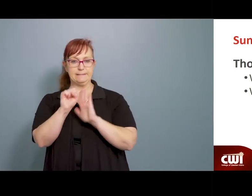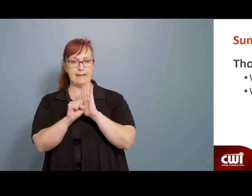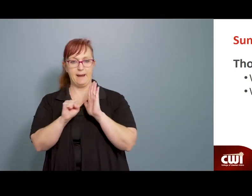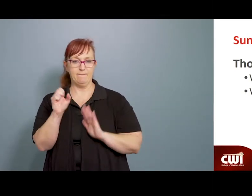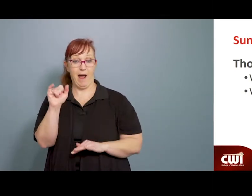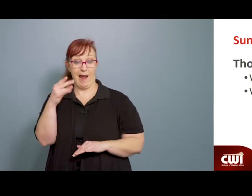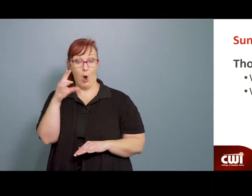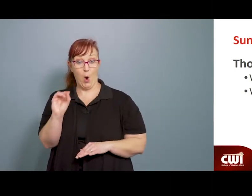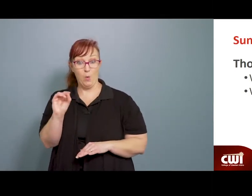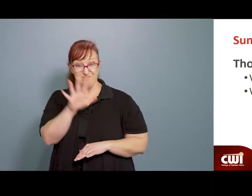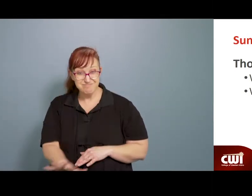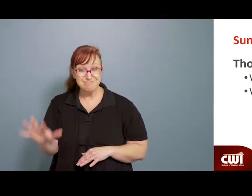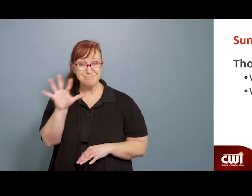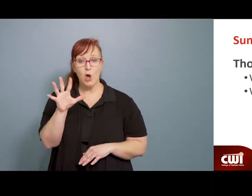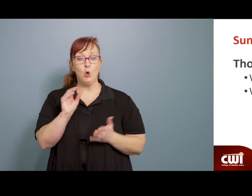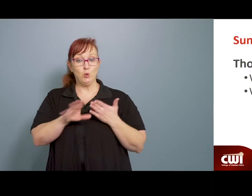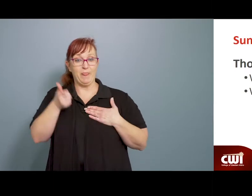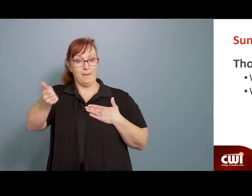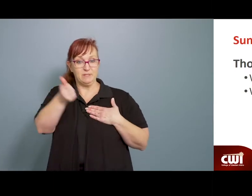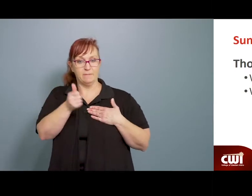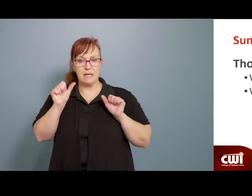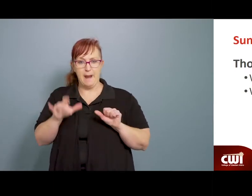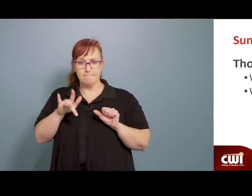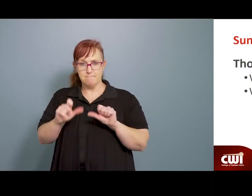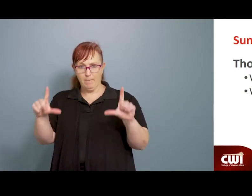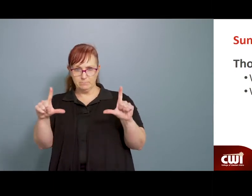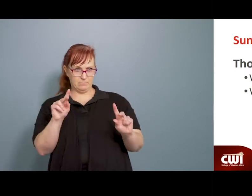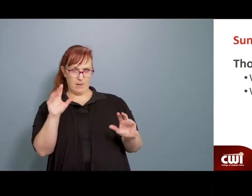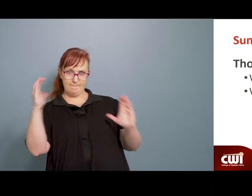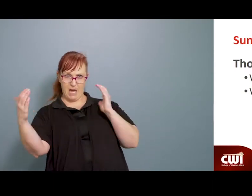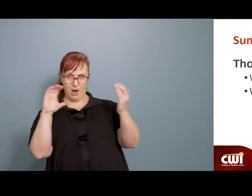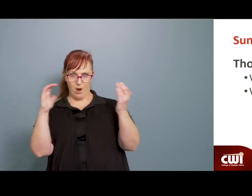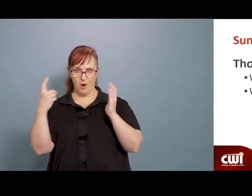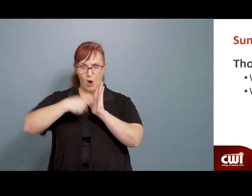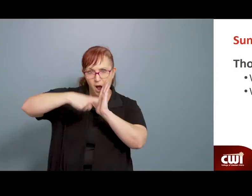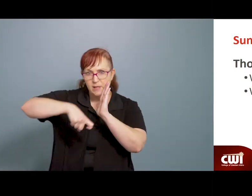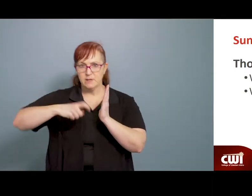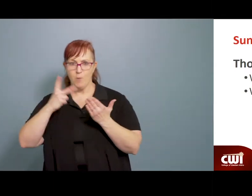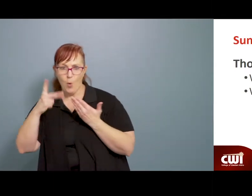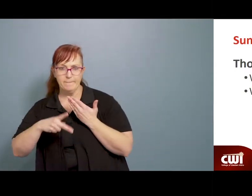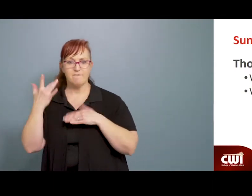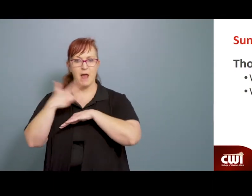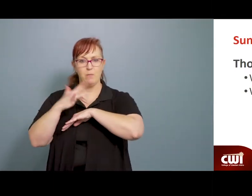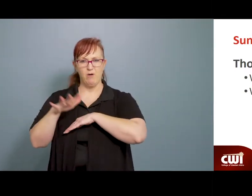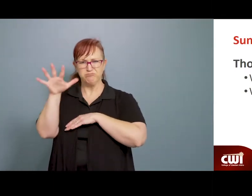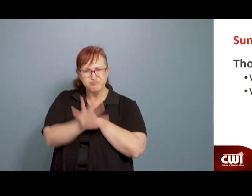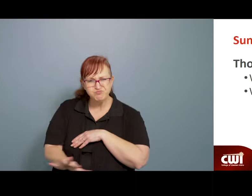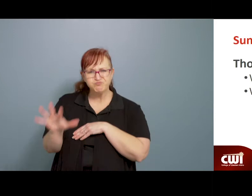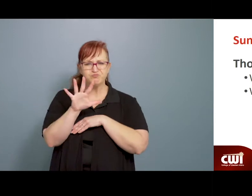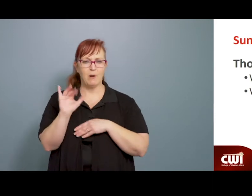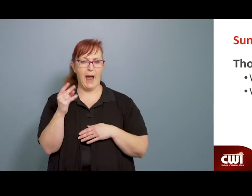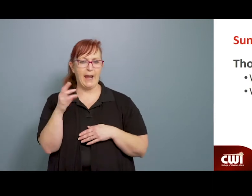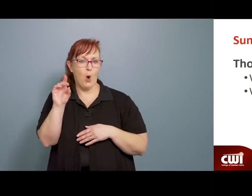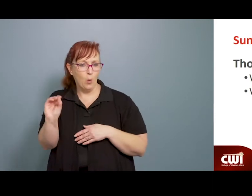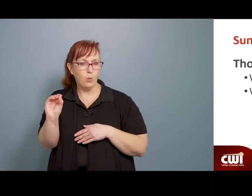be able to go out and basically shop and see what programs and what courses are available. We've started